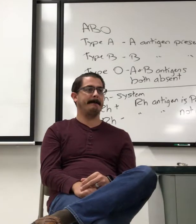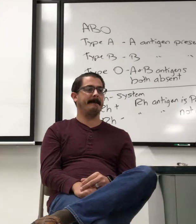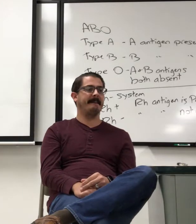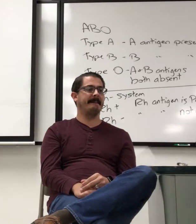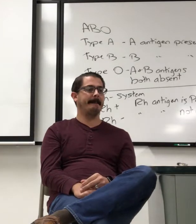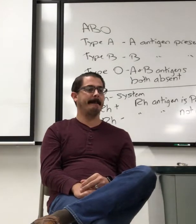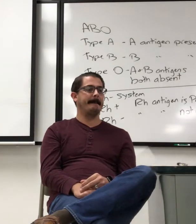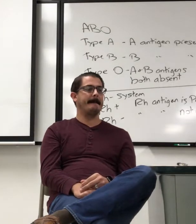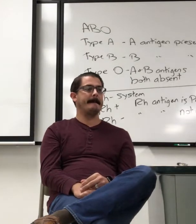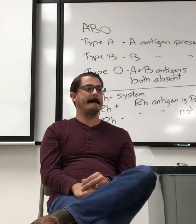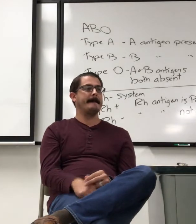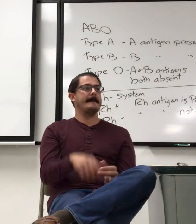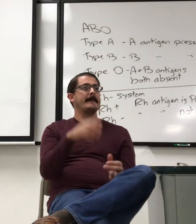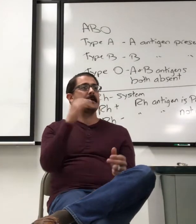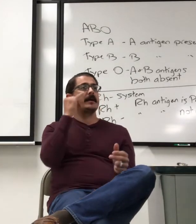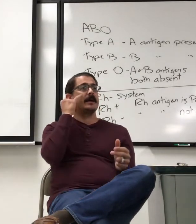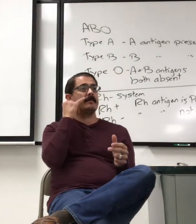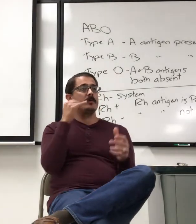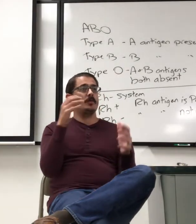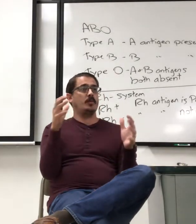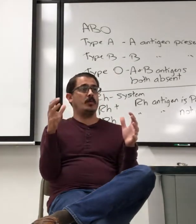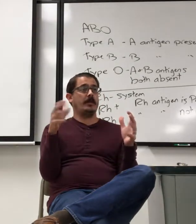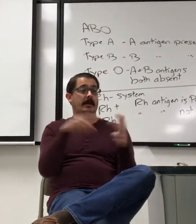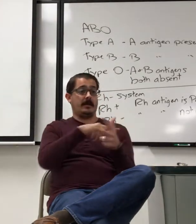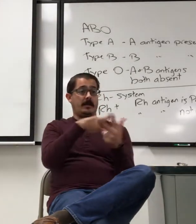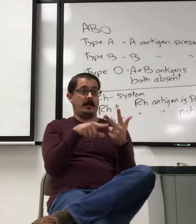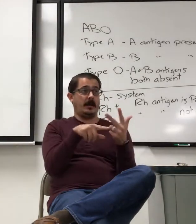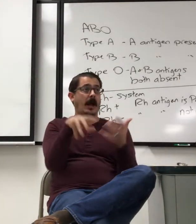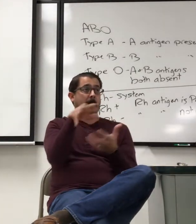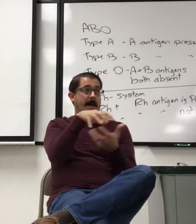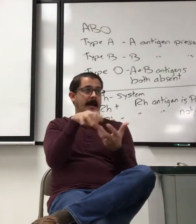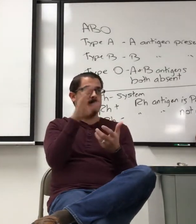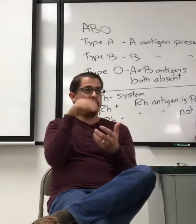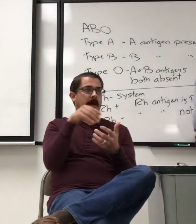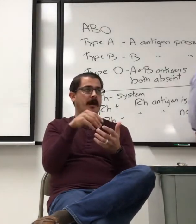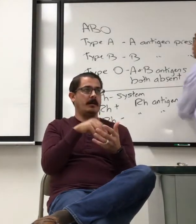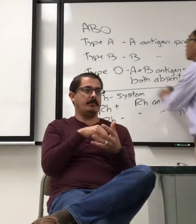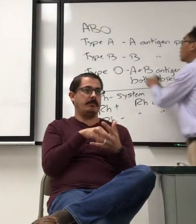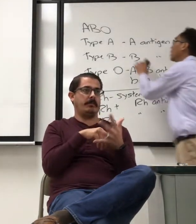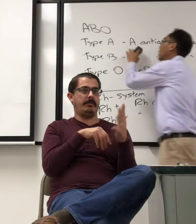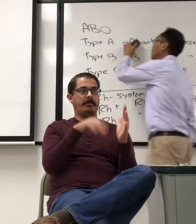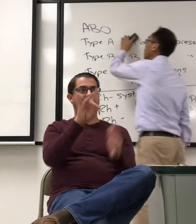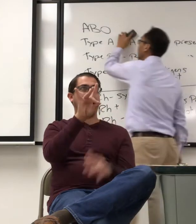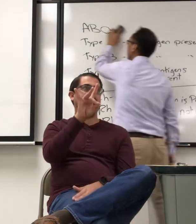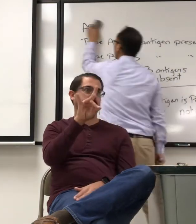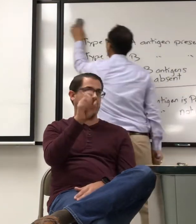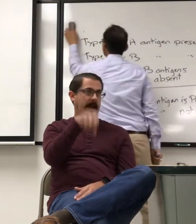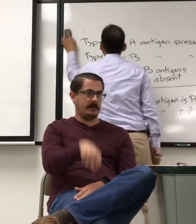You put them together and you can come up with 8 different types that you have to know.